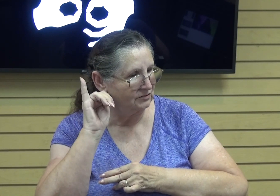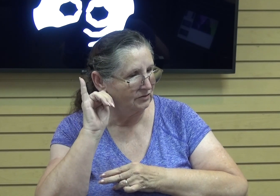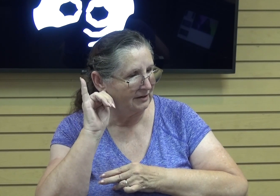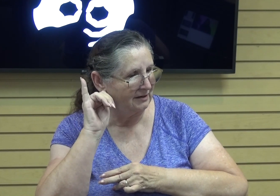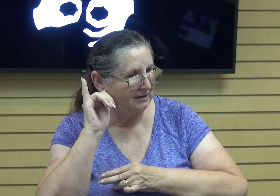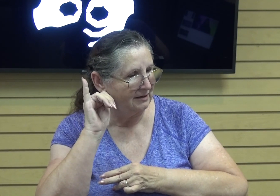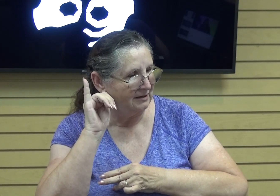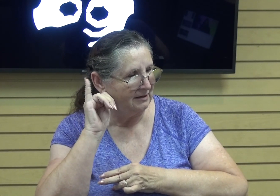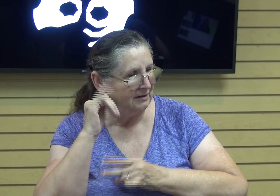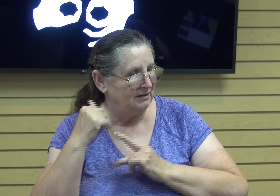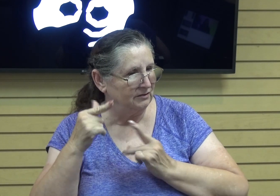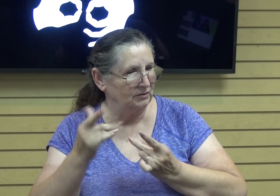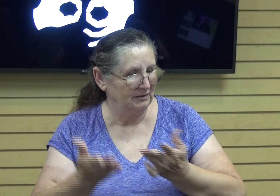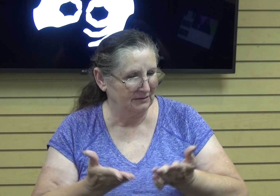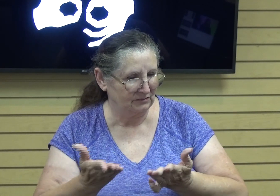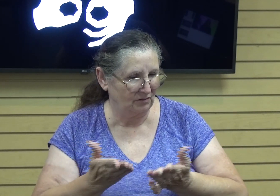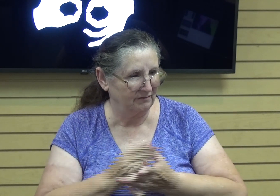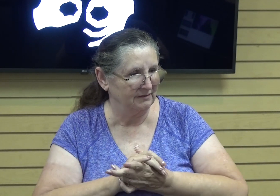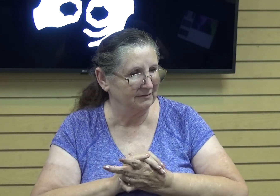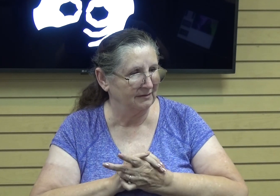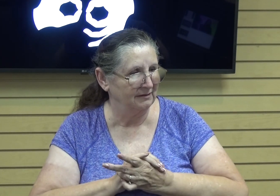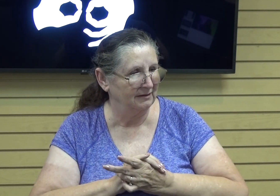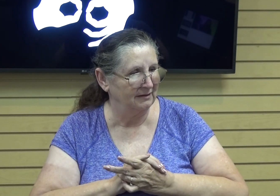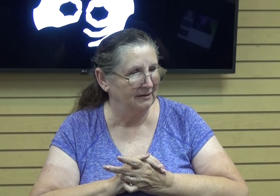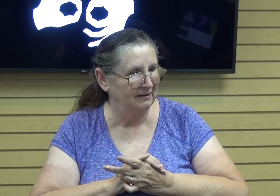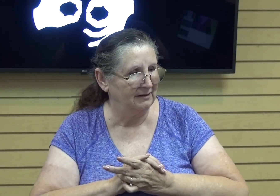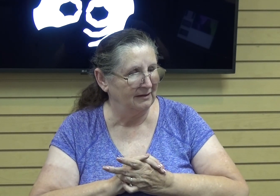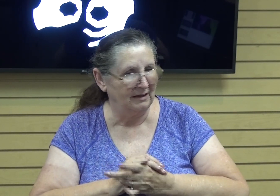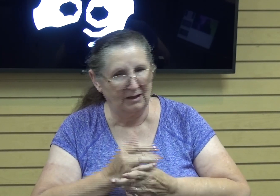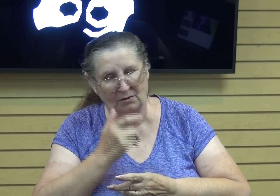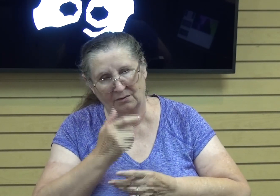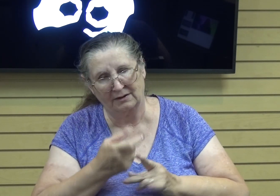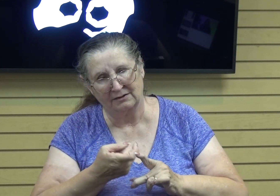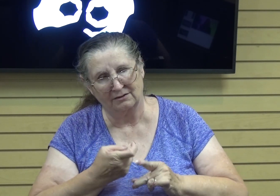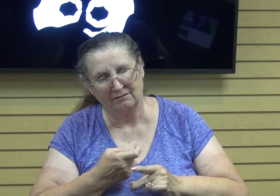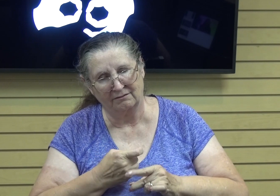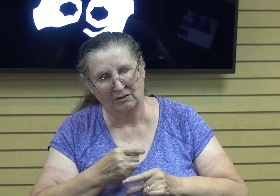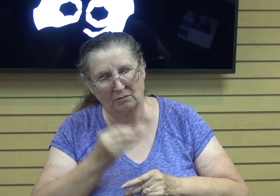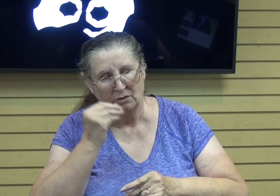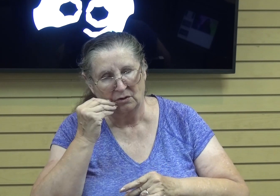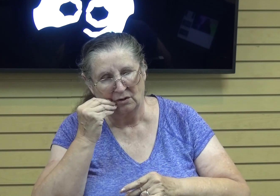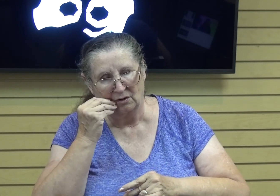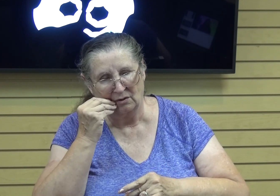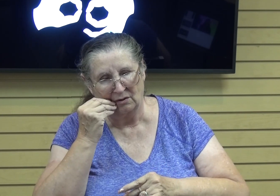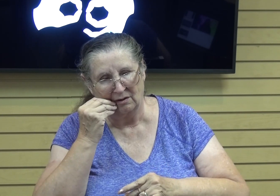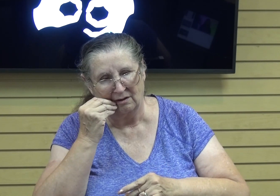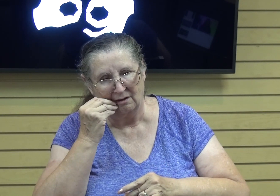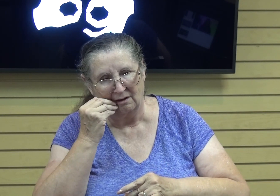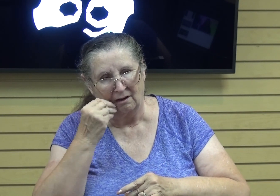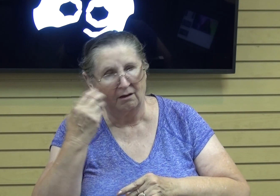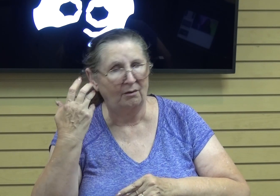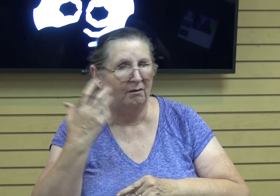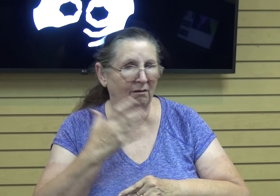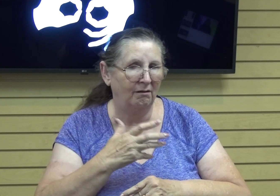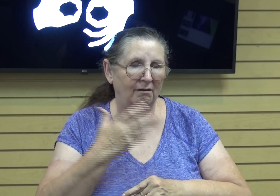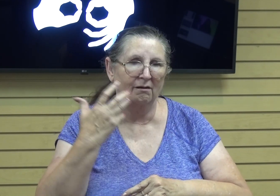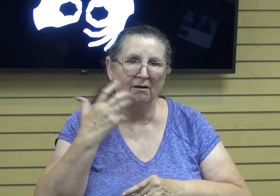during service, I was watching from home, but it was just such an amazing message in